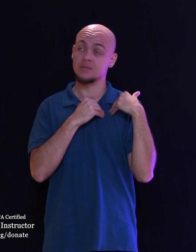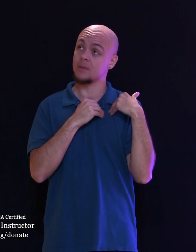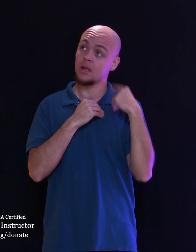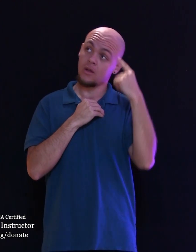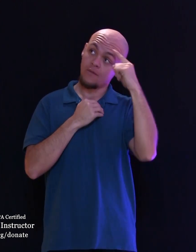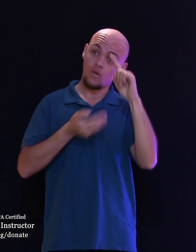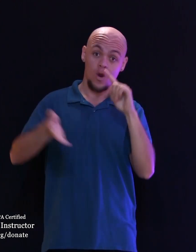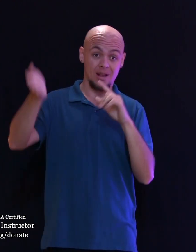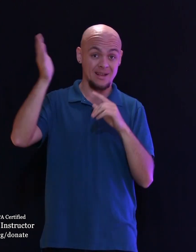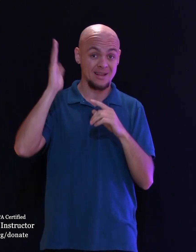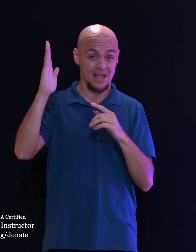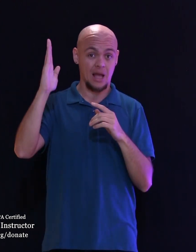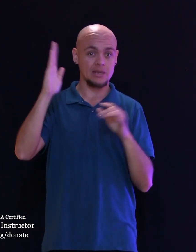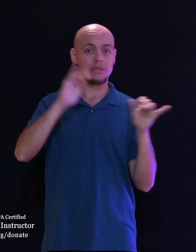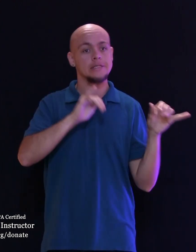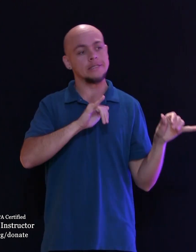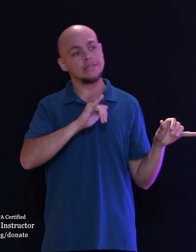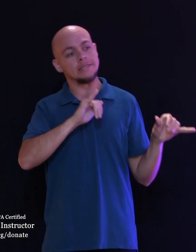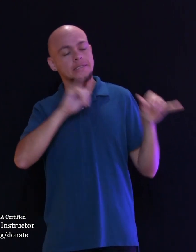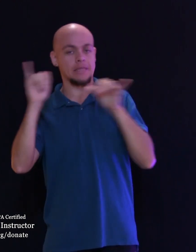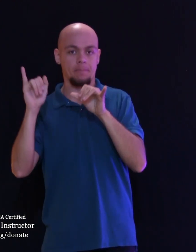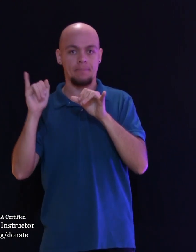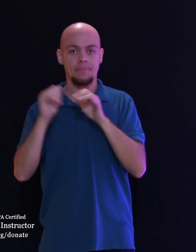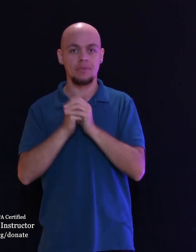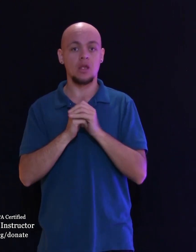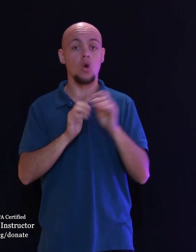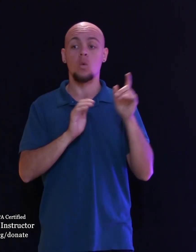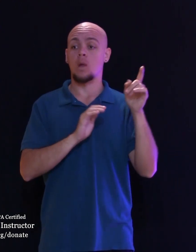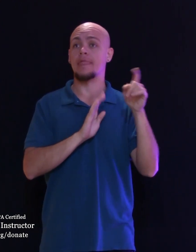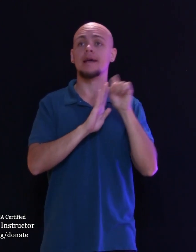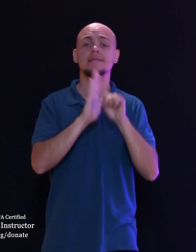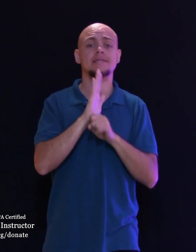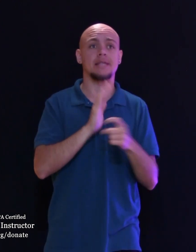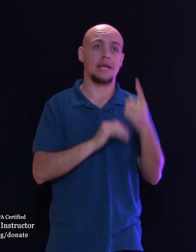Right? Well, the state says this, so I can't do this or that.